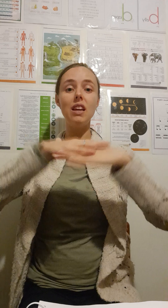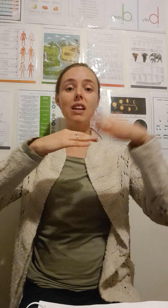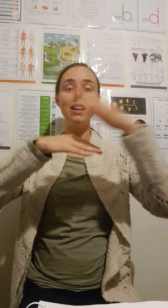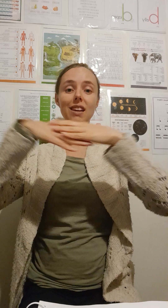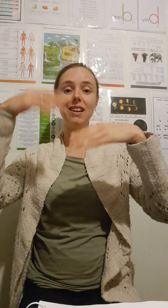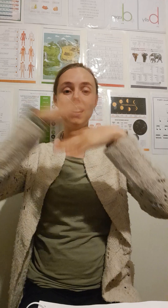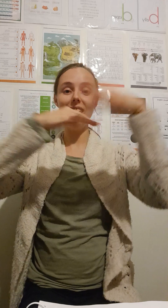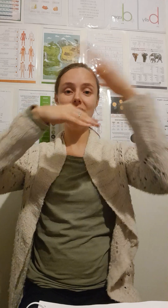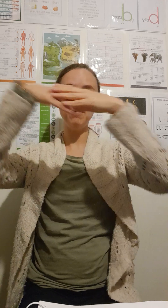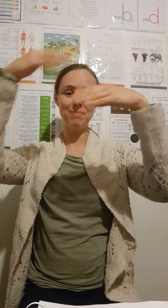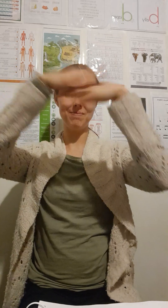Dynasty.